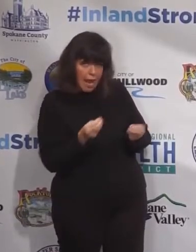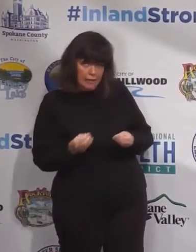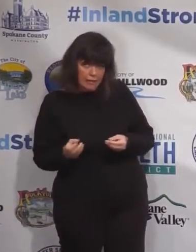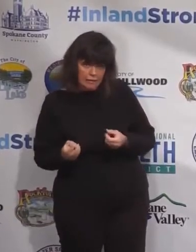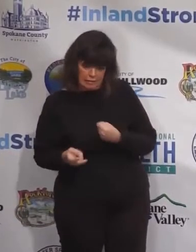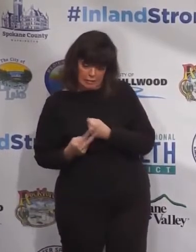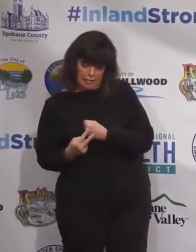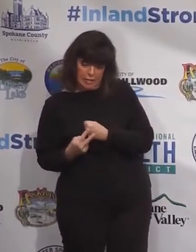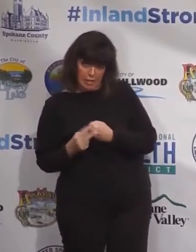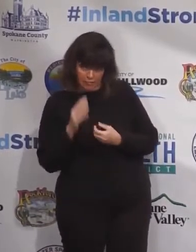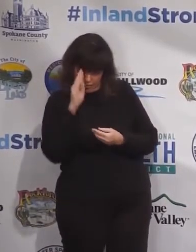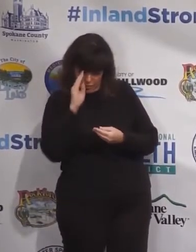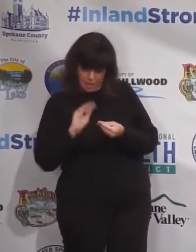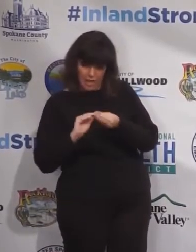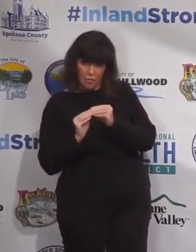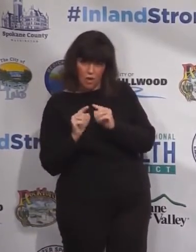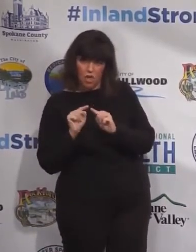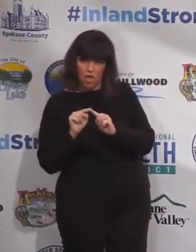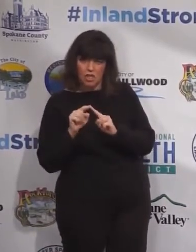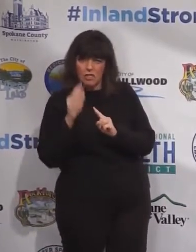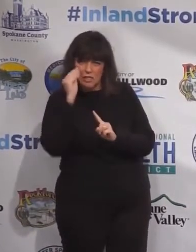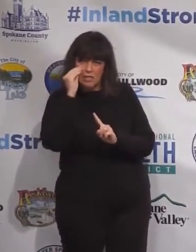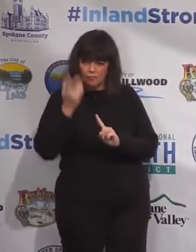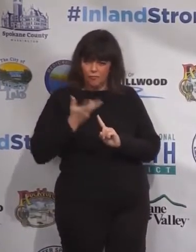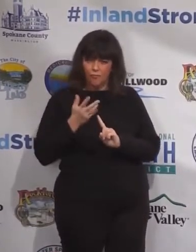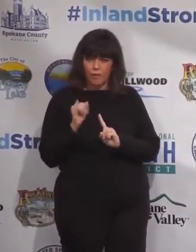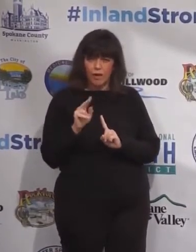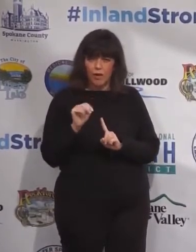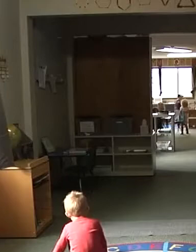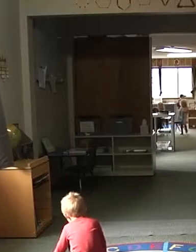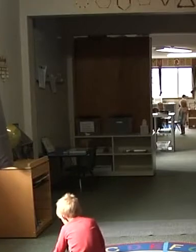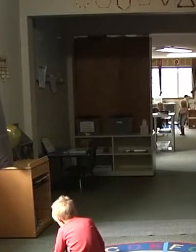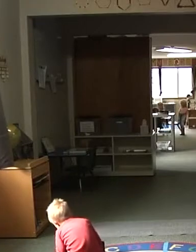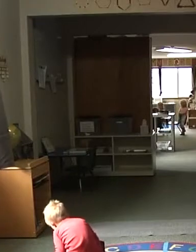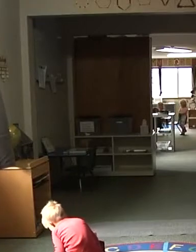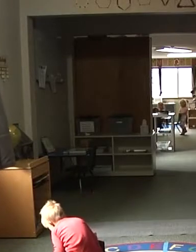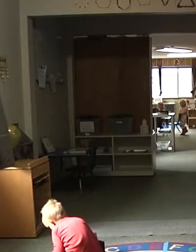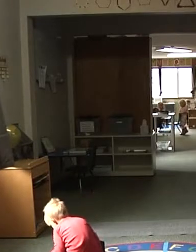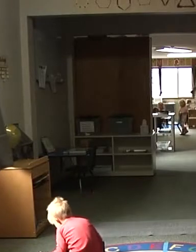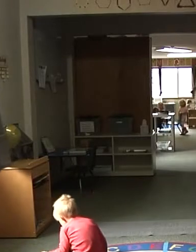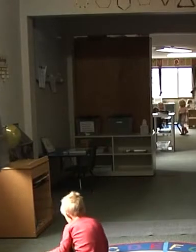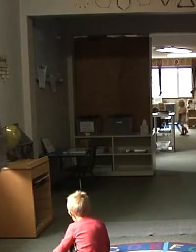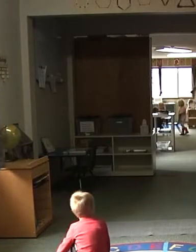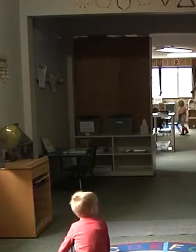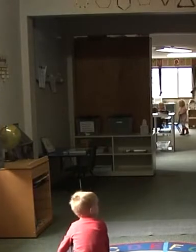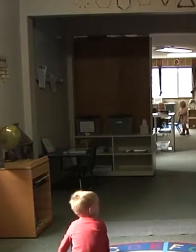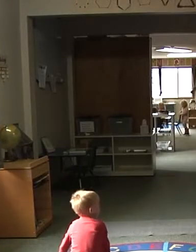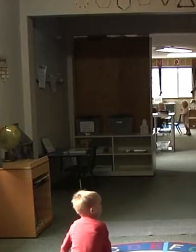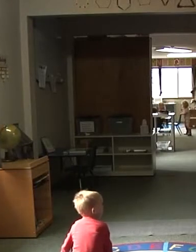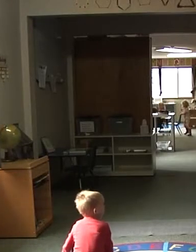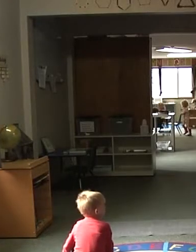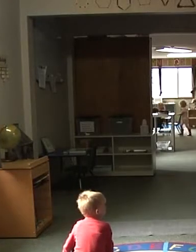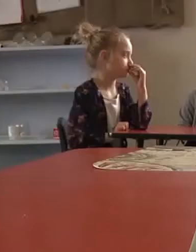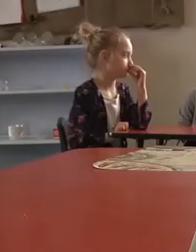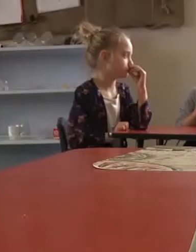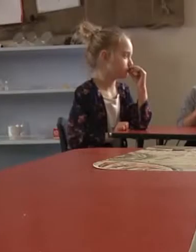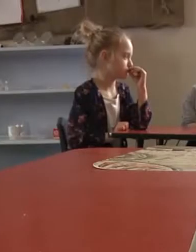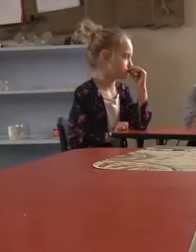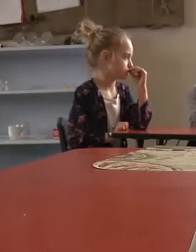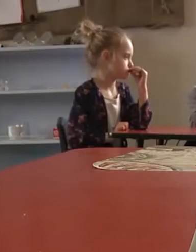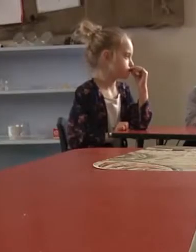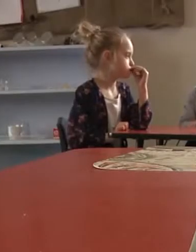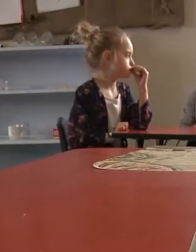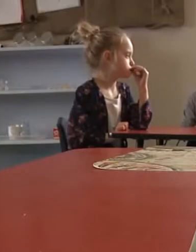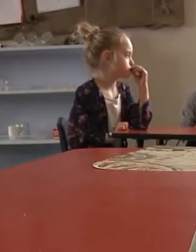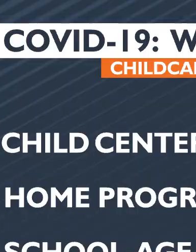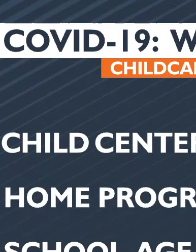sure that we don't have an uptick on cases and we don't see another wave of COVID. Washington was facing a child care problem before coronavirus, and